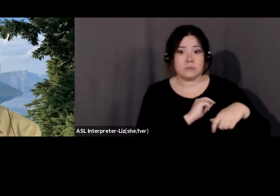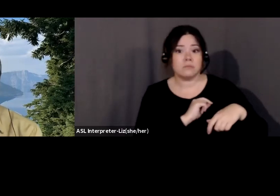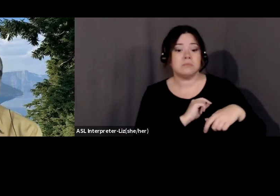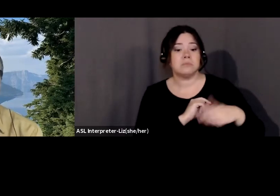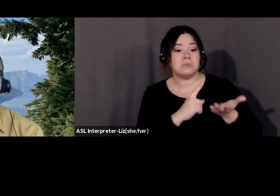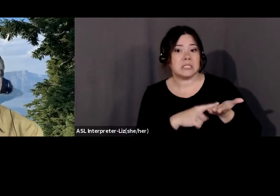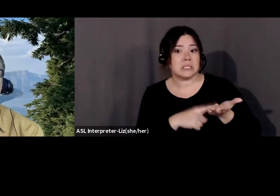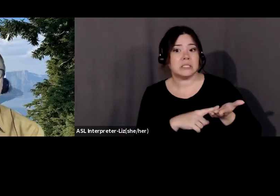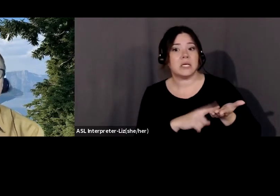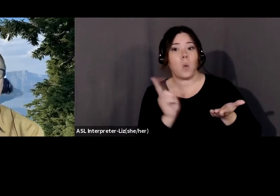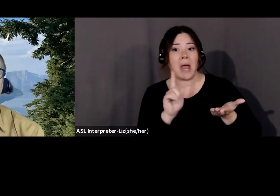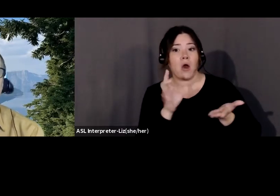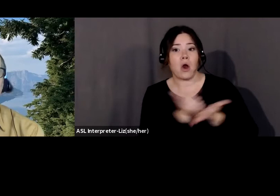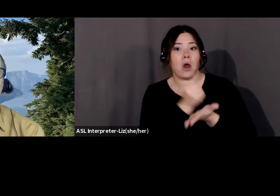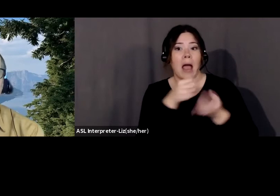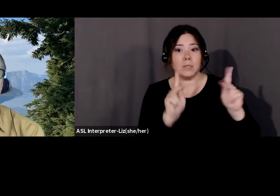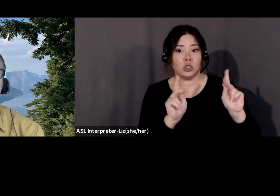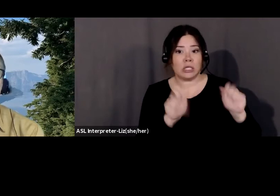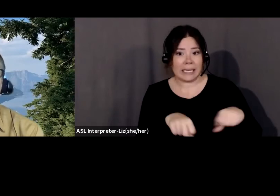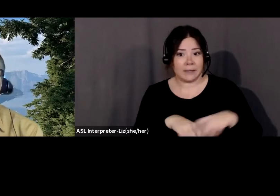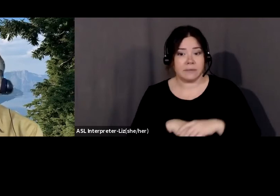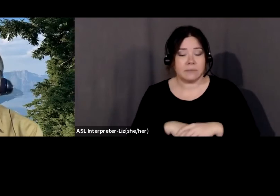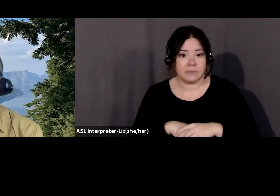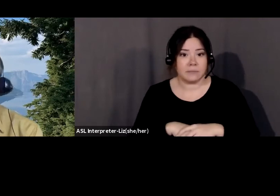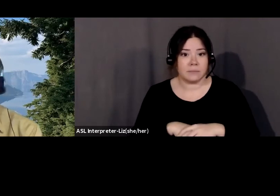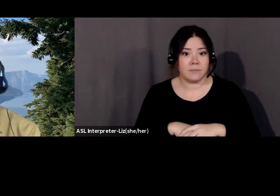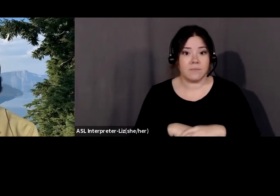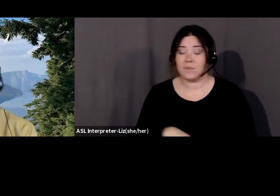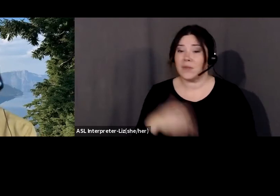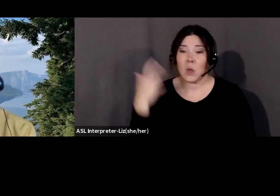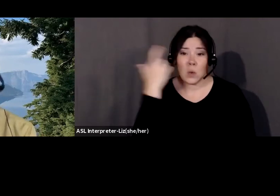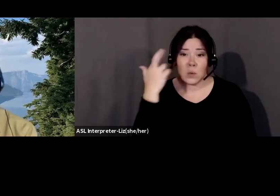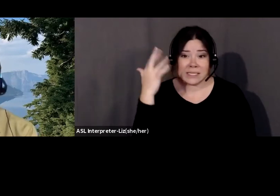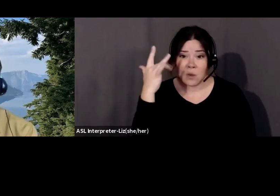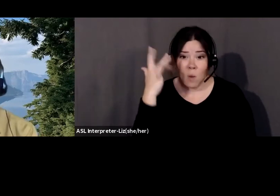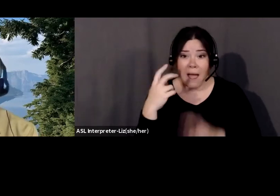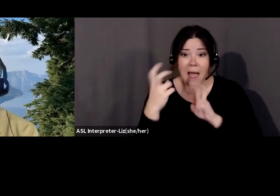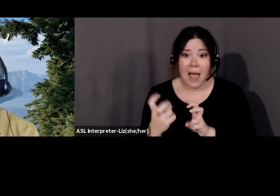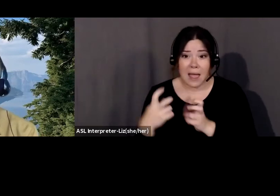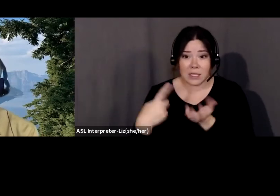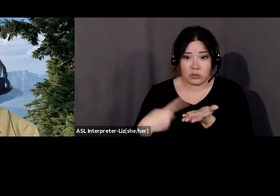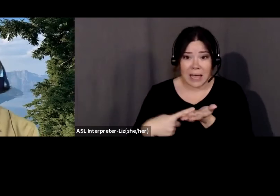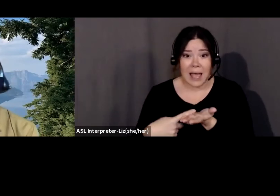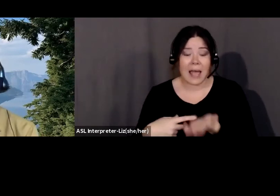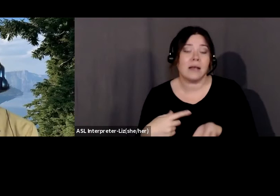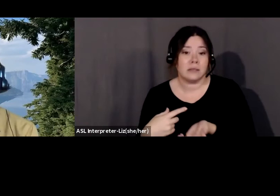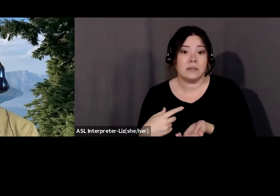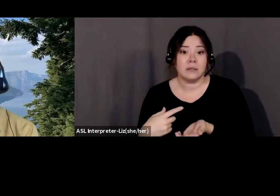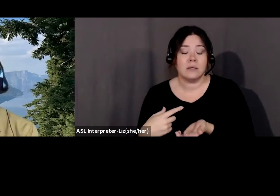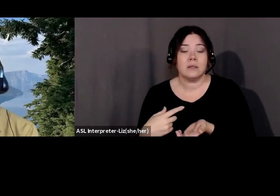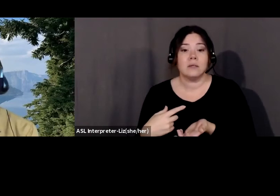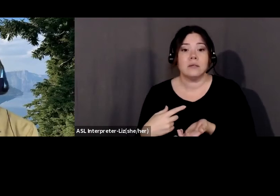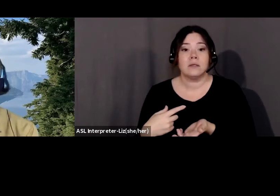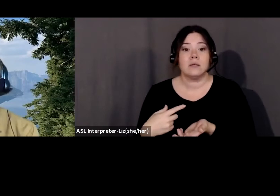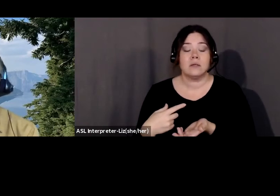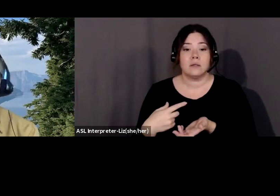are present. The reason we take the time to do that, and the reason I'm going to do an activity with you is